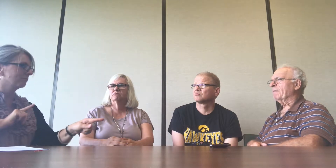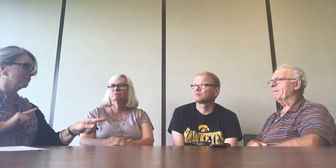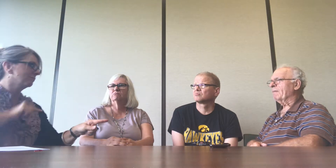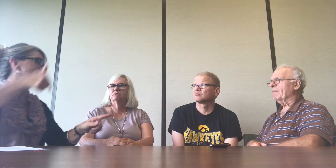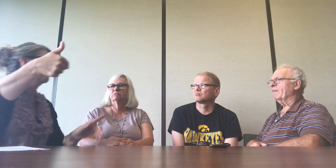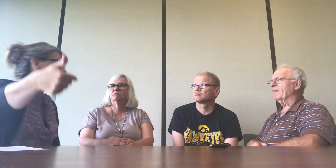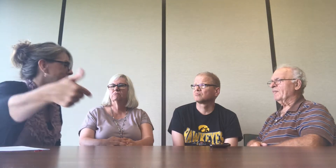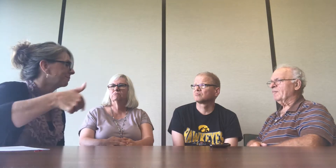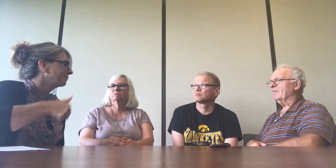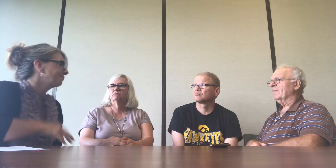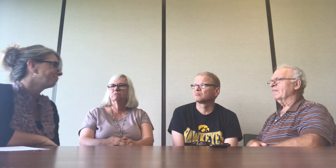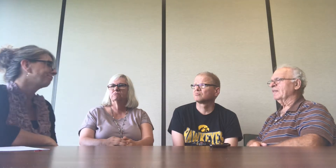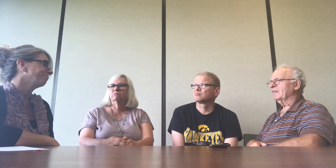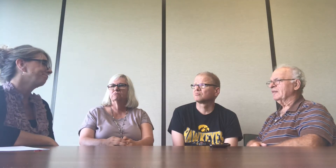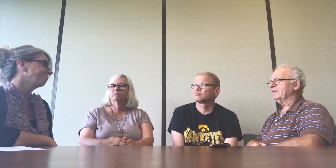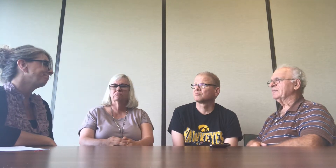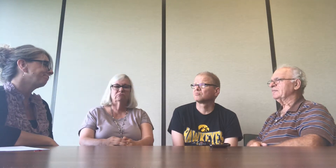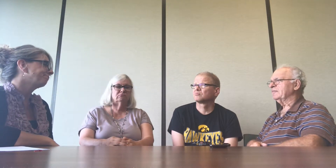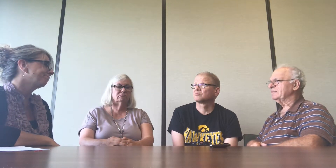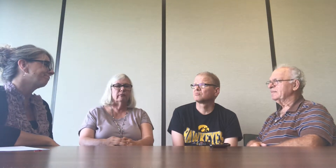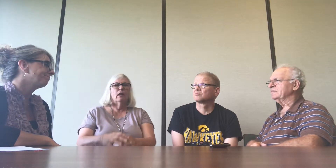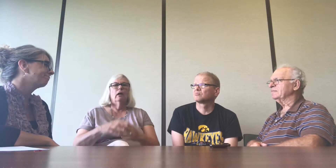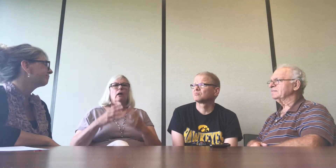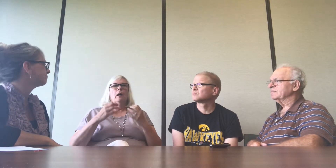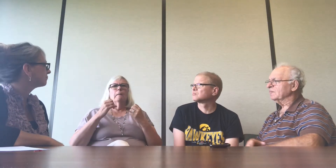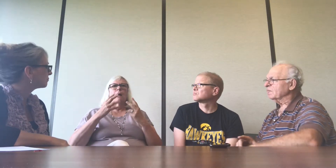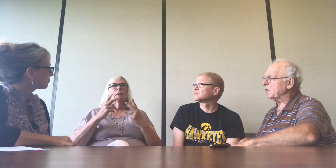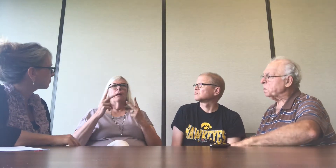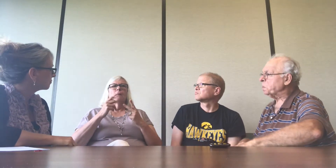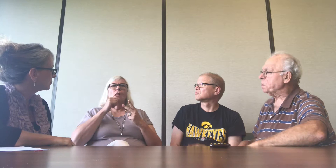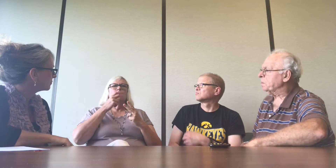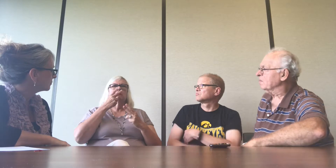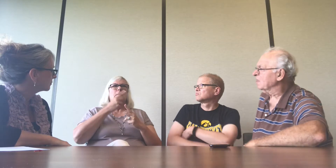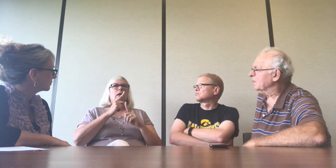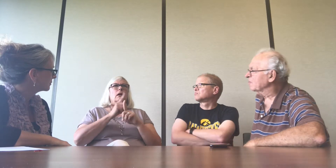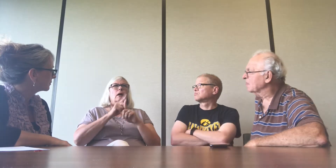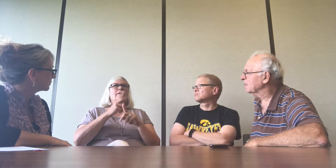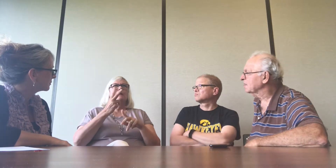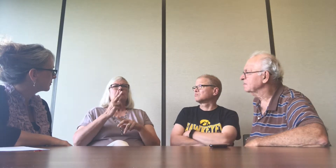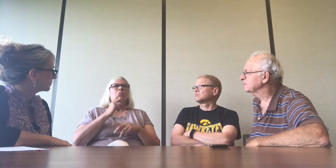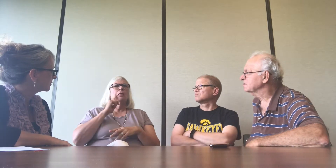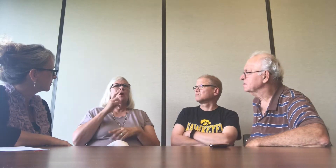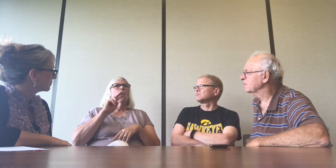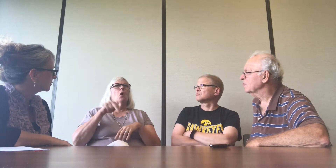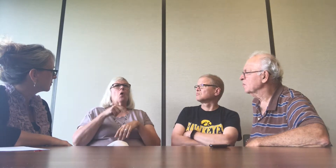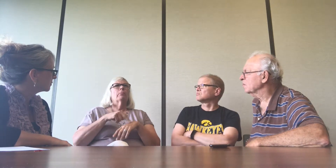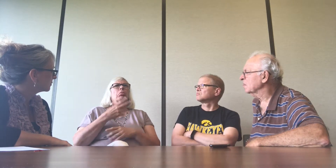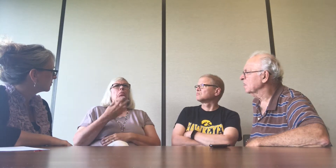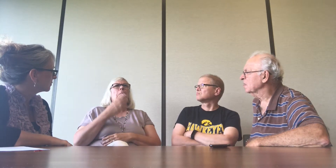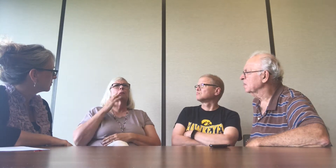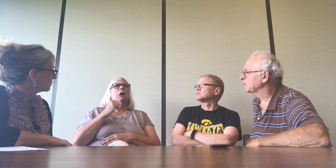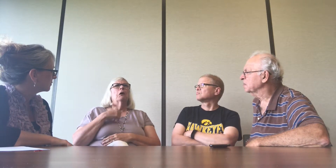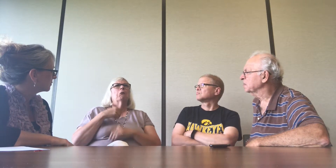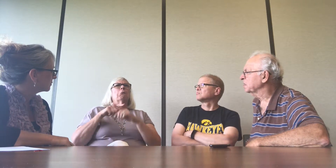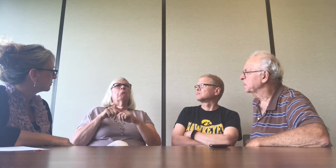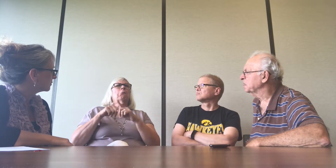it's about the victim's safety and our safety and the safety of others as well.